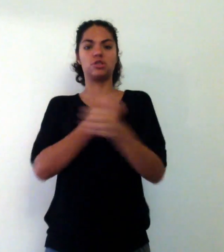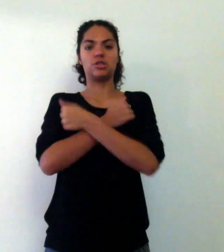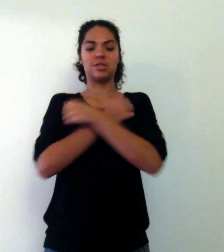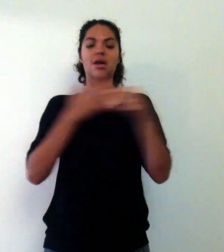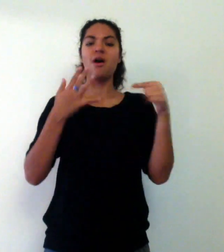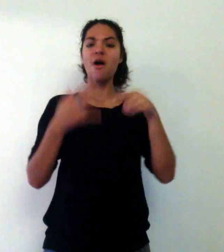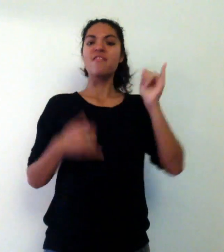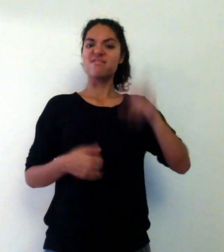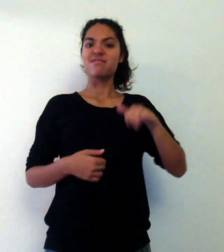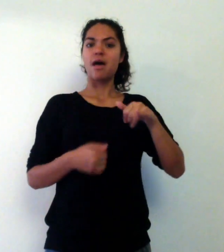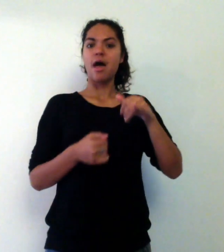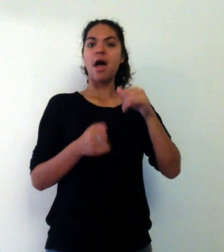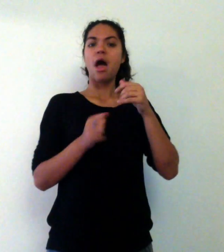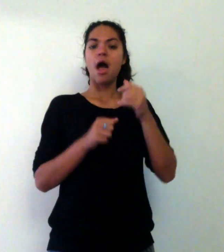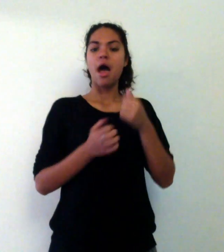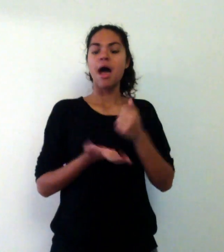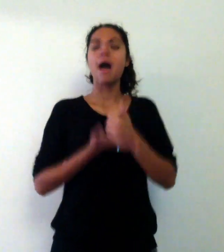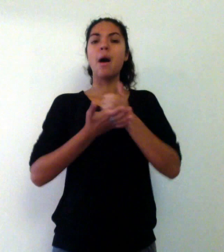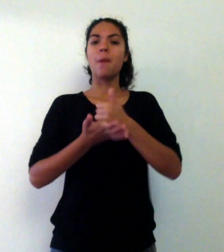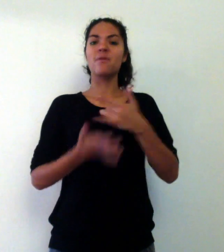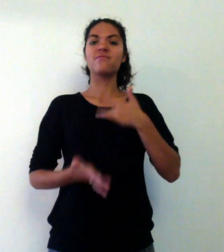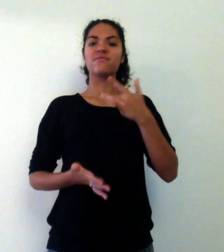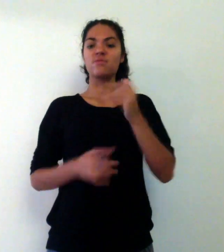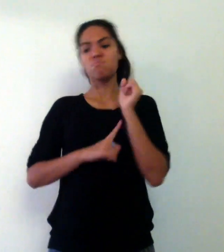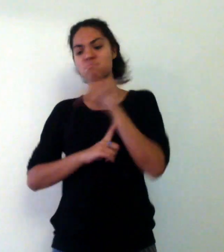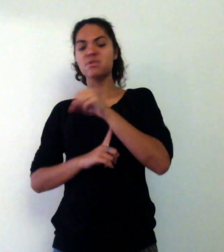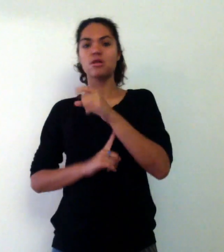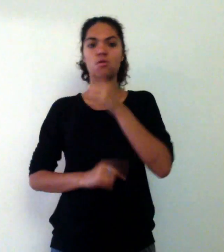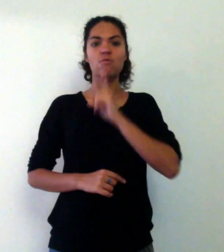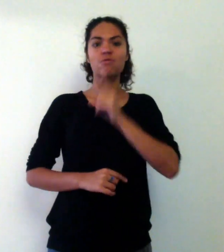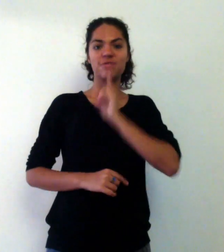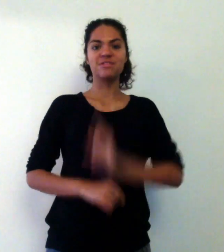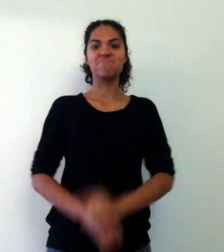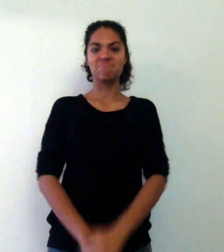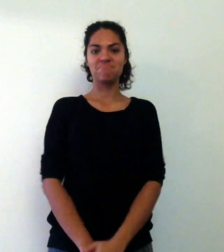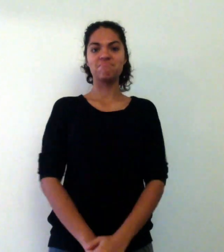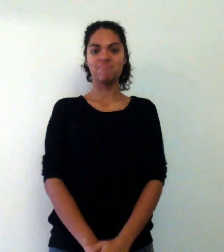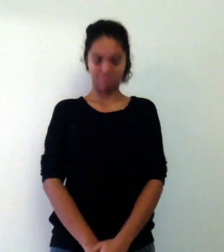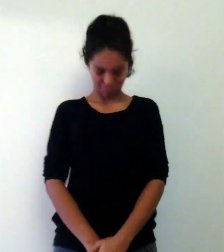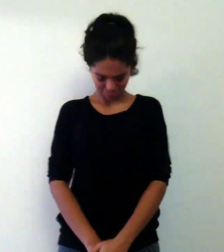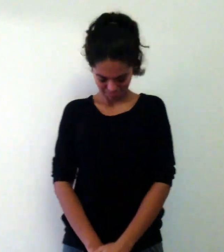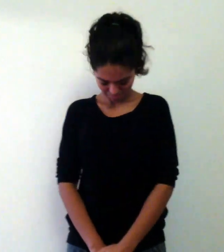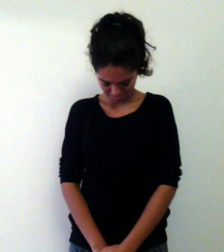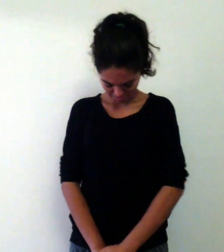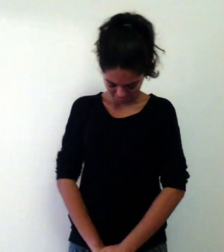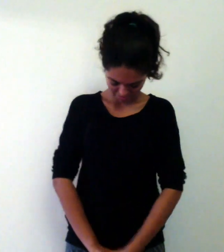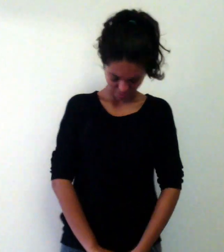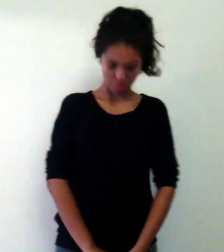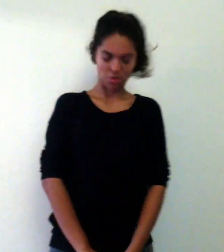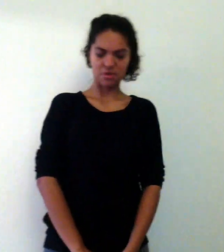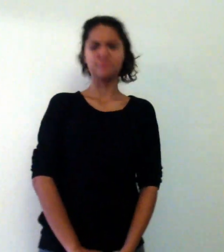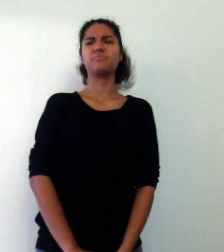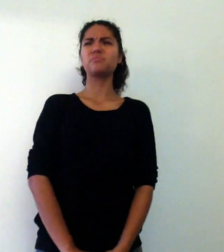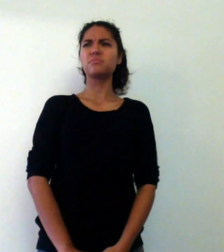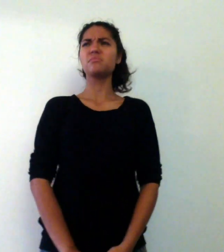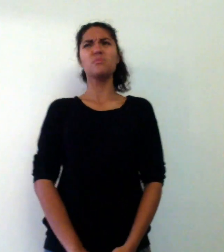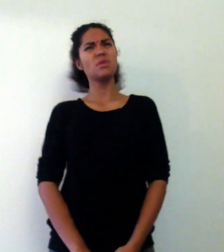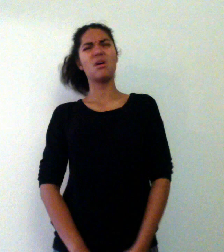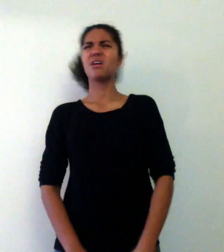Here's Ravi. Many years ago, an Air Canada jet had taken off in the United States and was flying, I